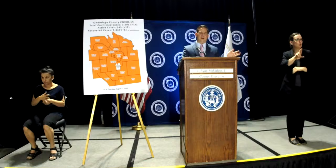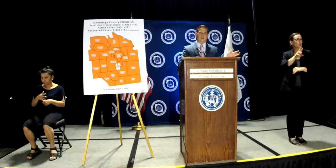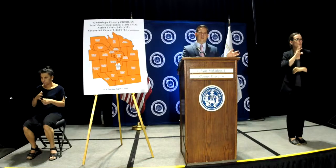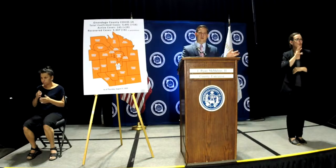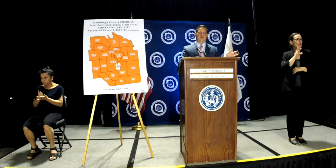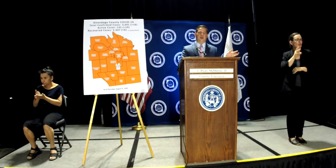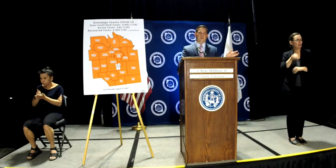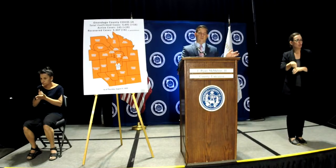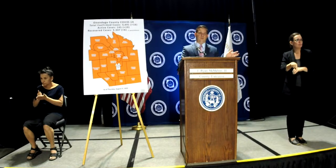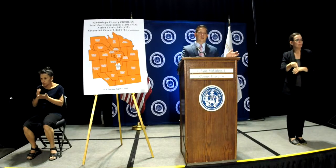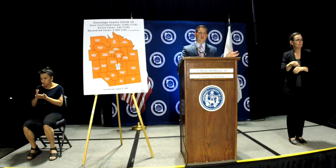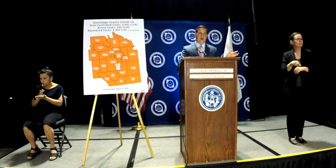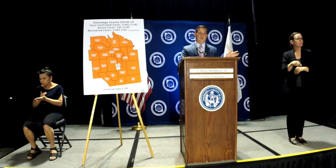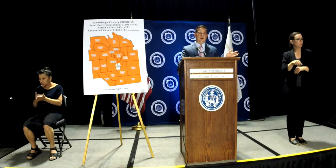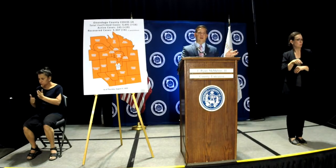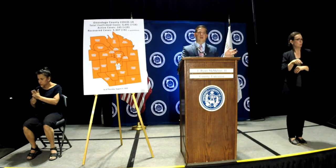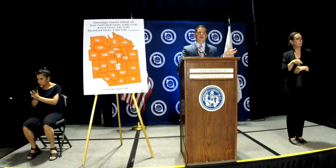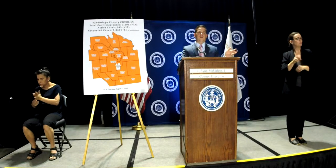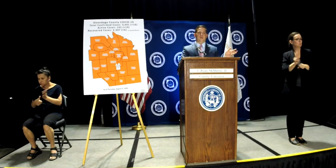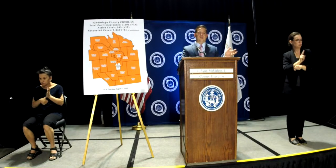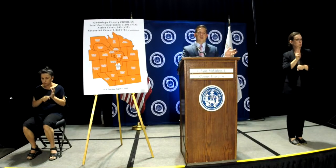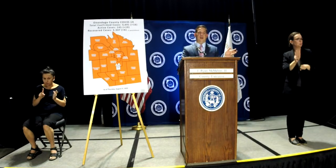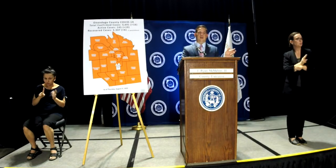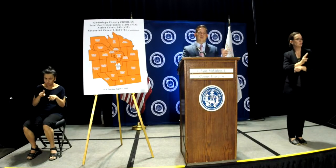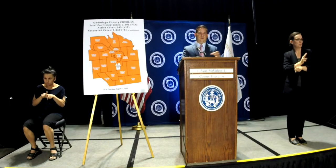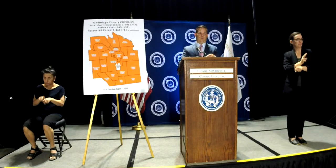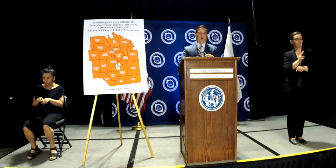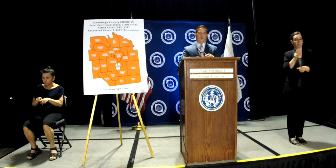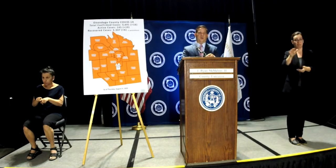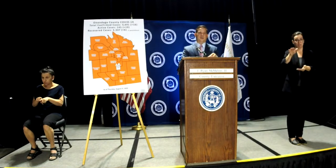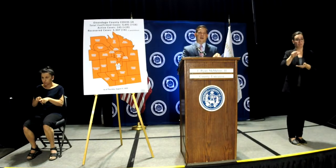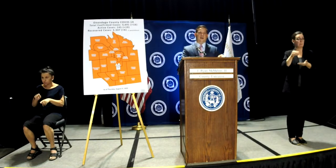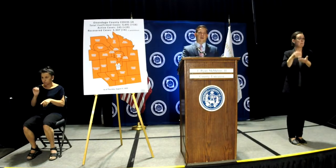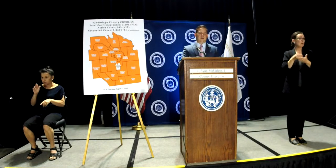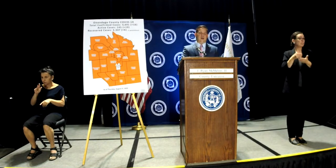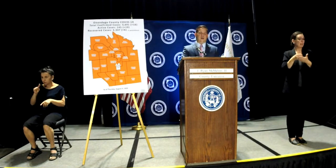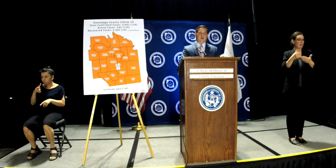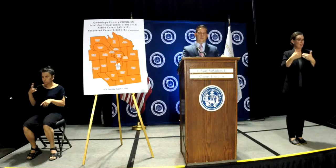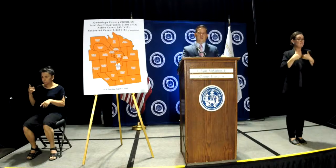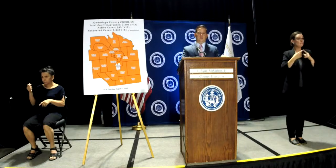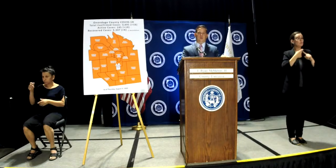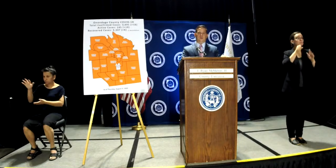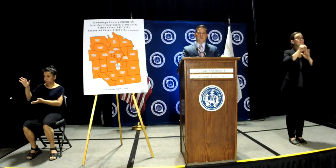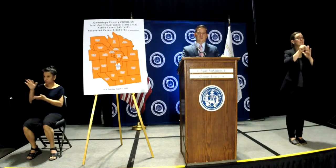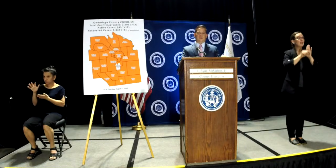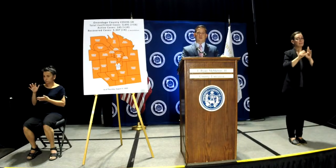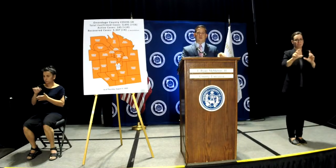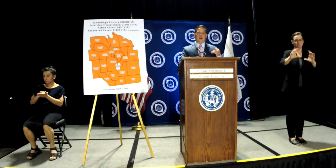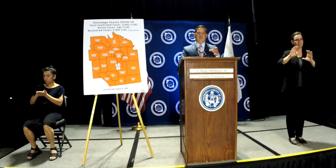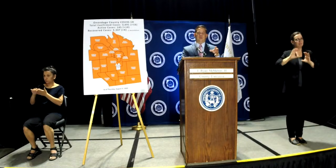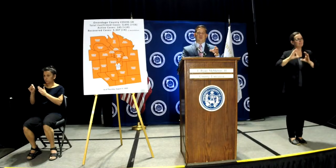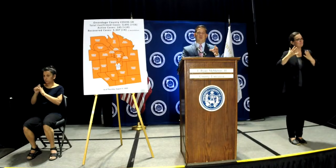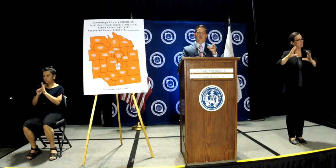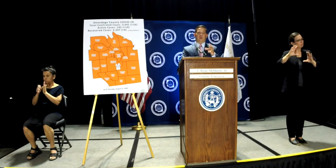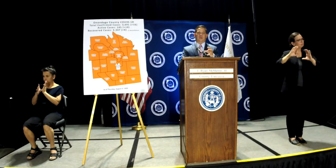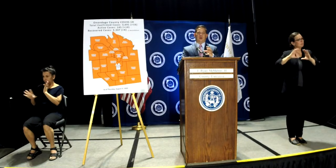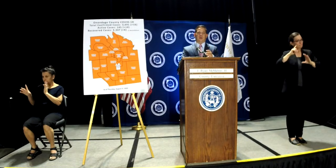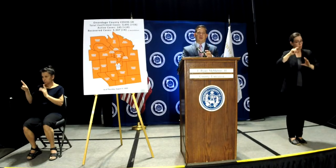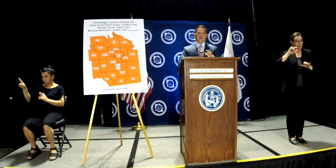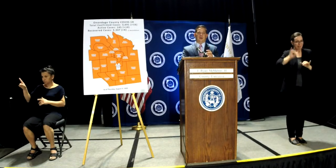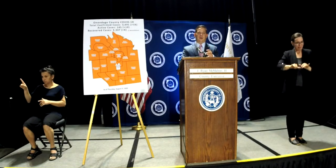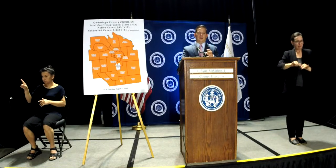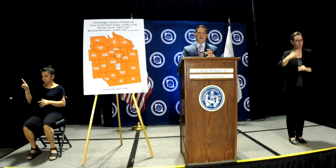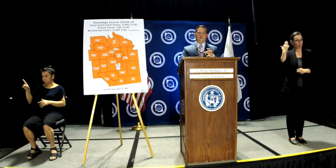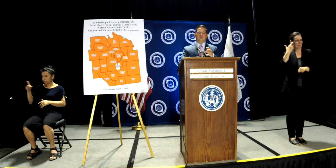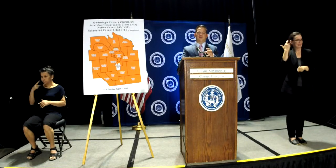got. Syracuse got a grant money from the state to work with us on it, and to maybe use them to